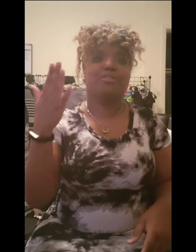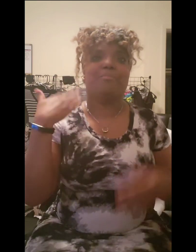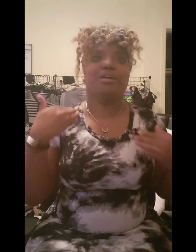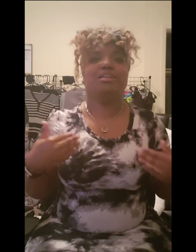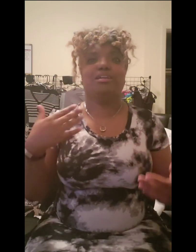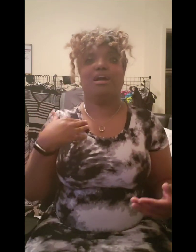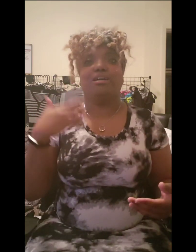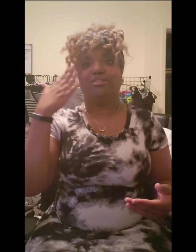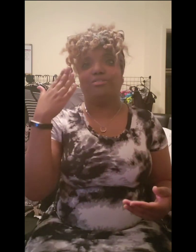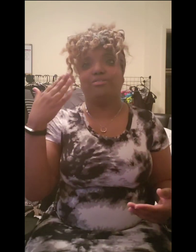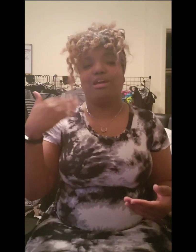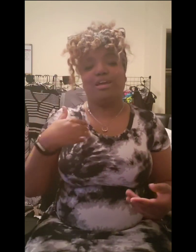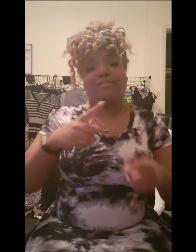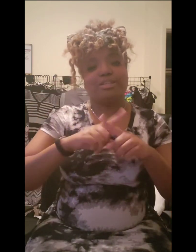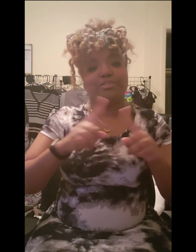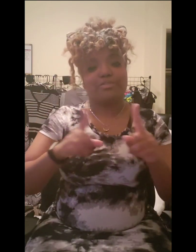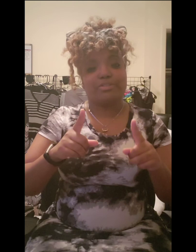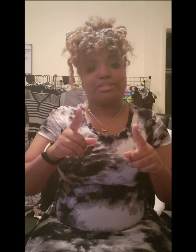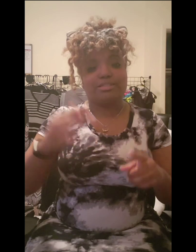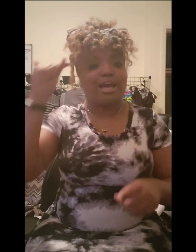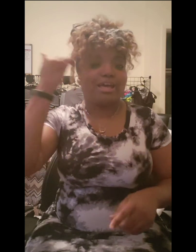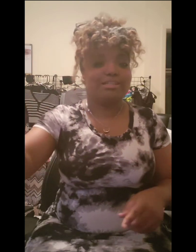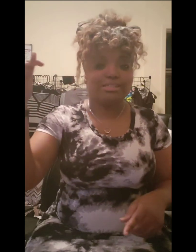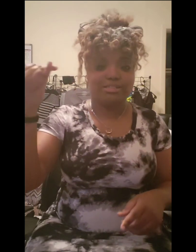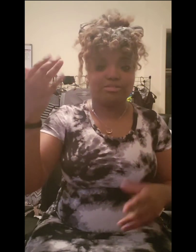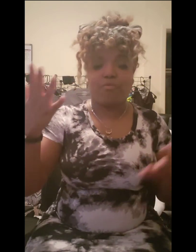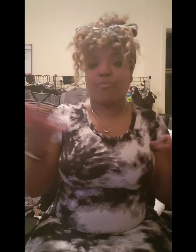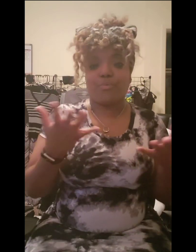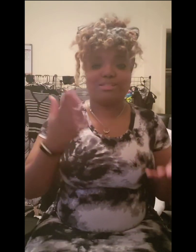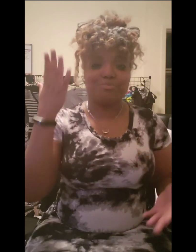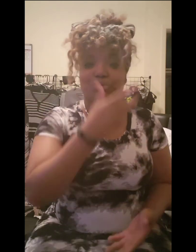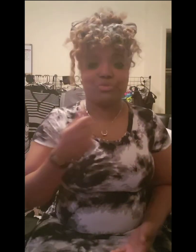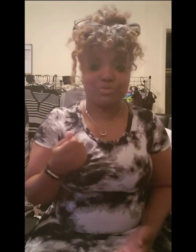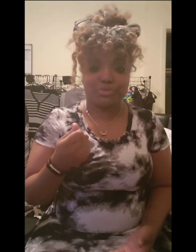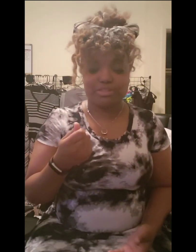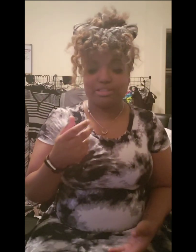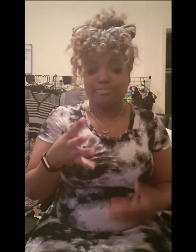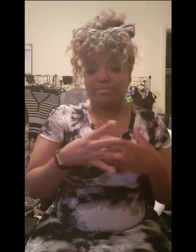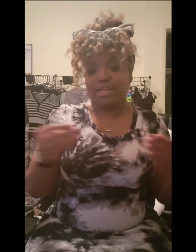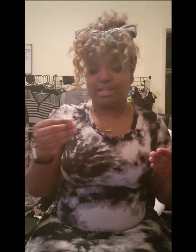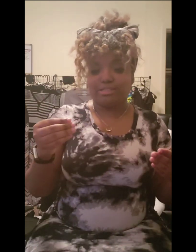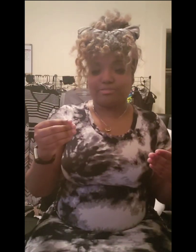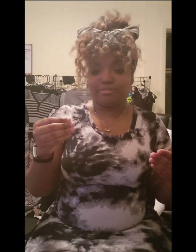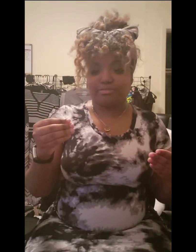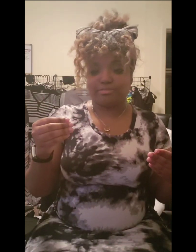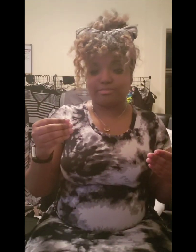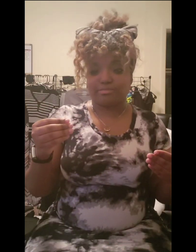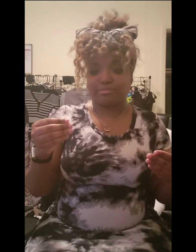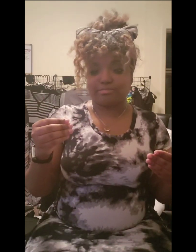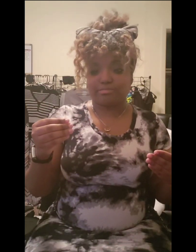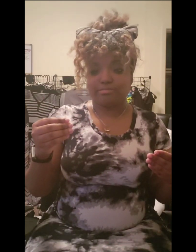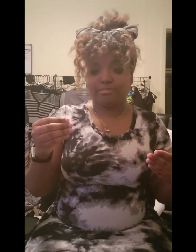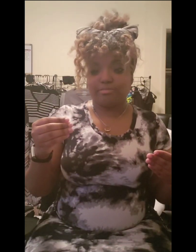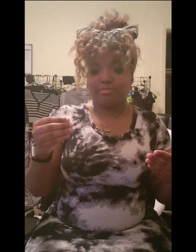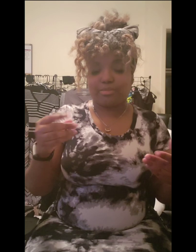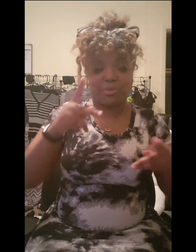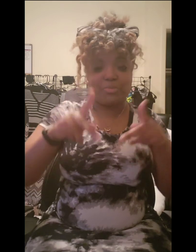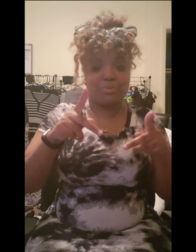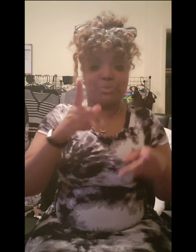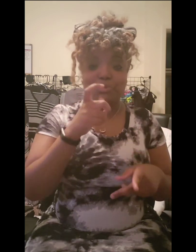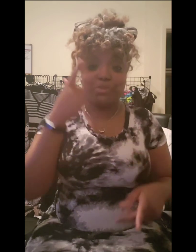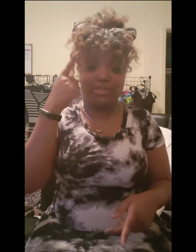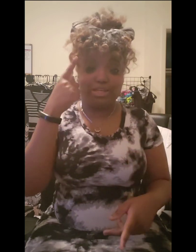I'm happy that everyone does not have the same mindset. Everyone doesn't have the same idea of what's beautiful. And that